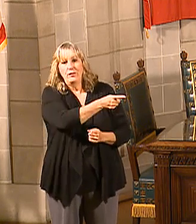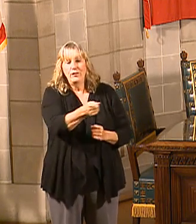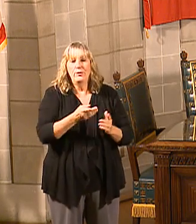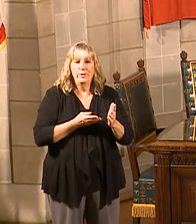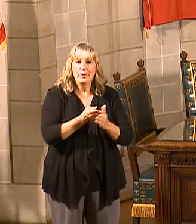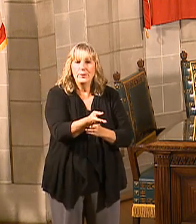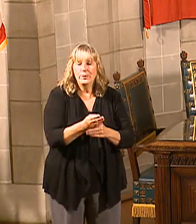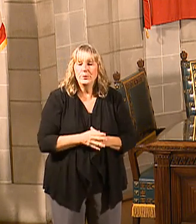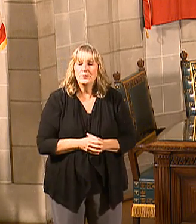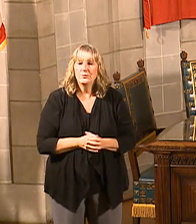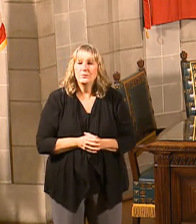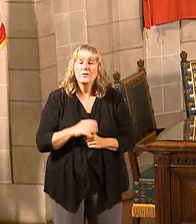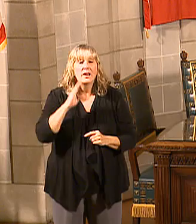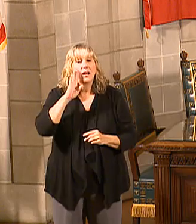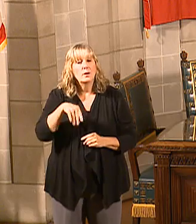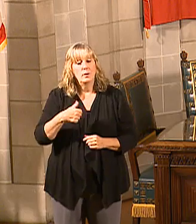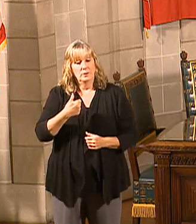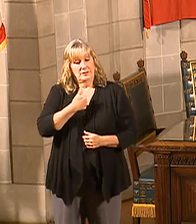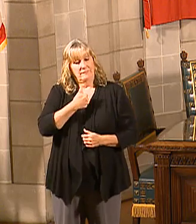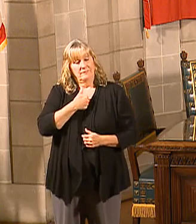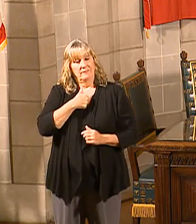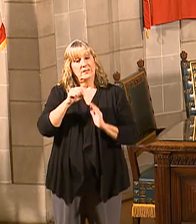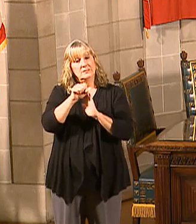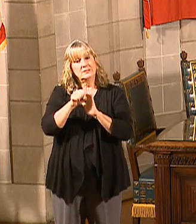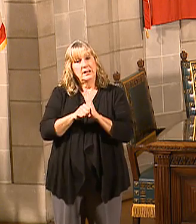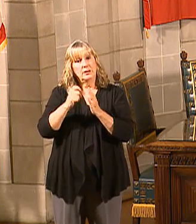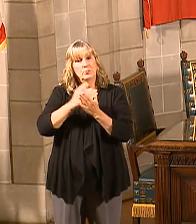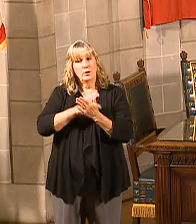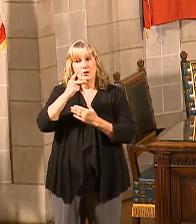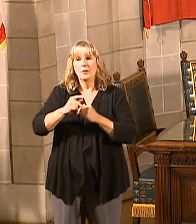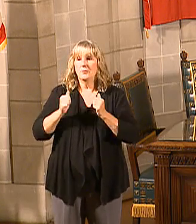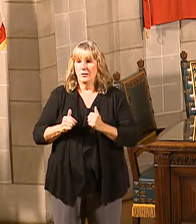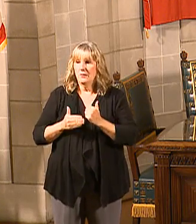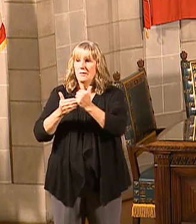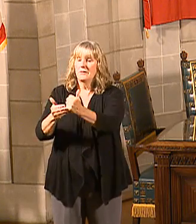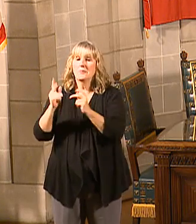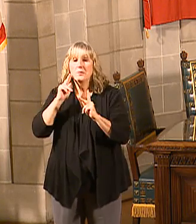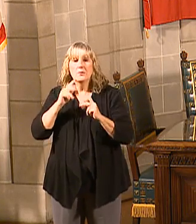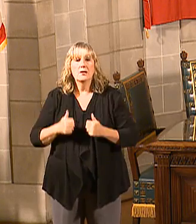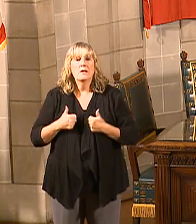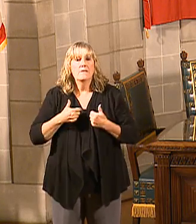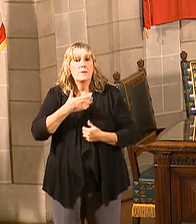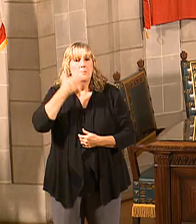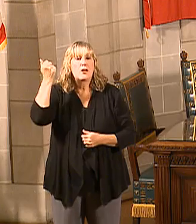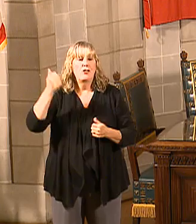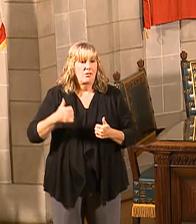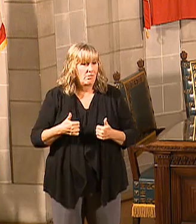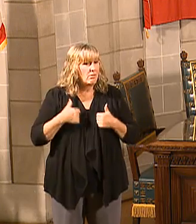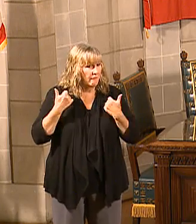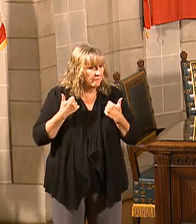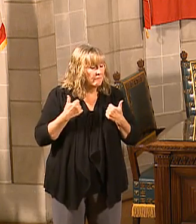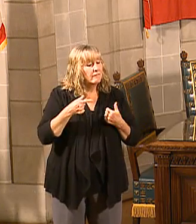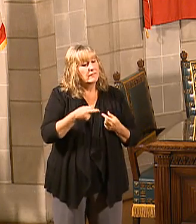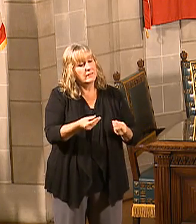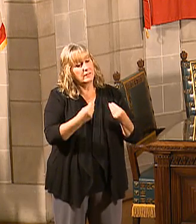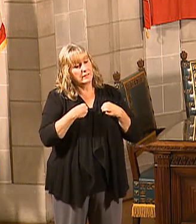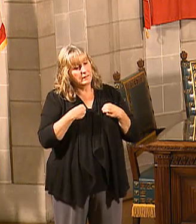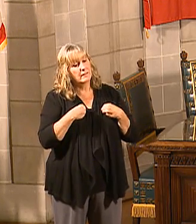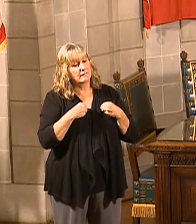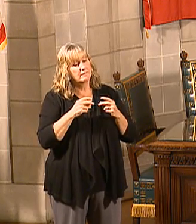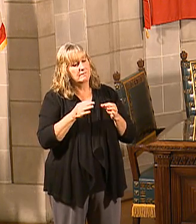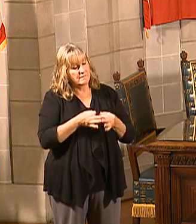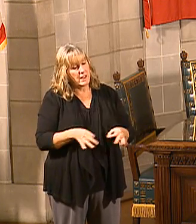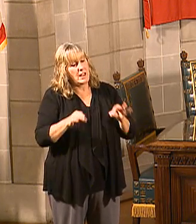through. I know firsthand the state programs can help people live better lives, and this gives me a valuable